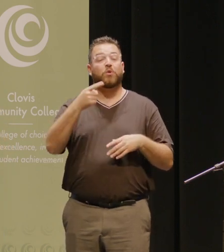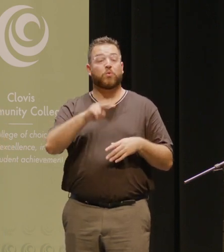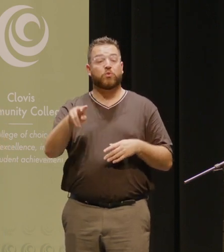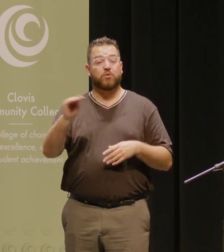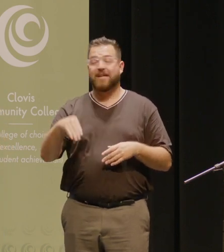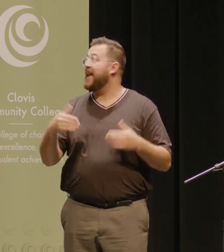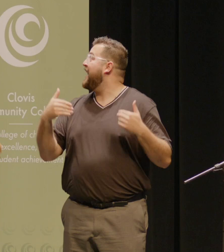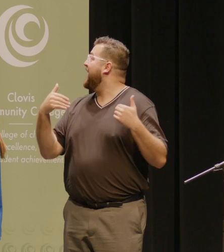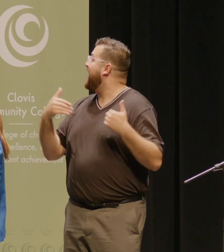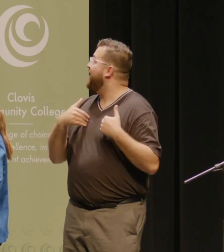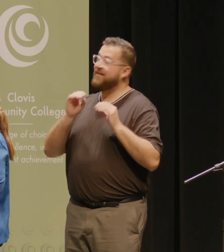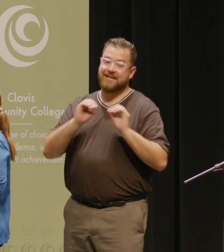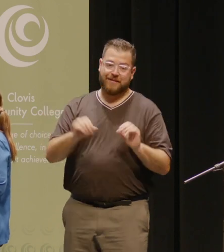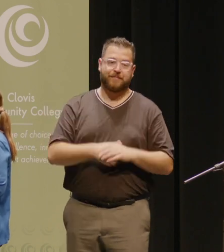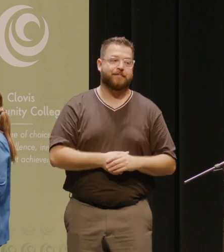none.